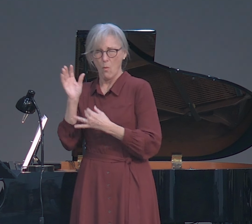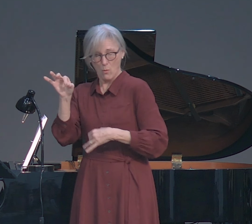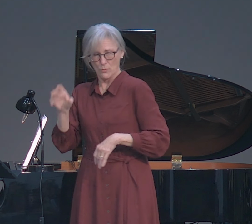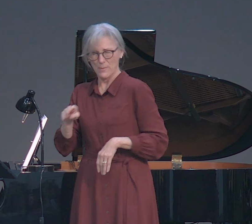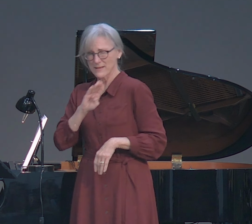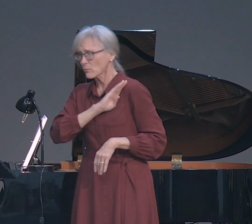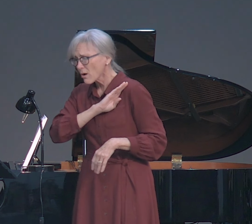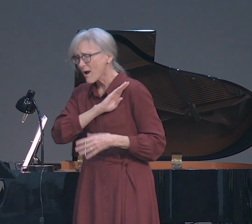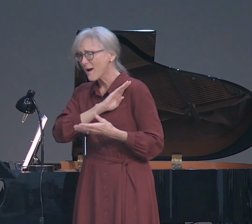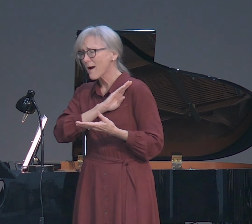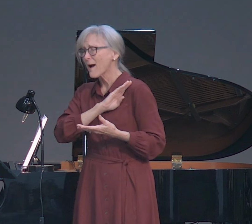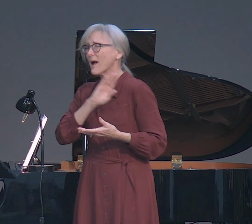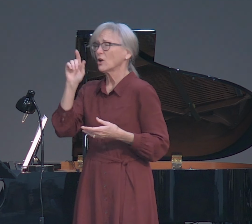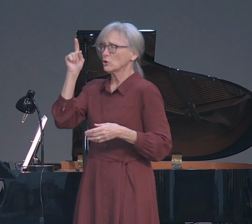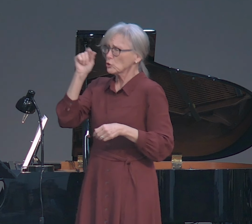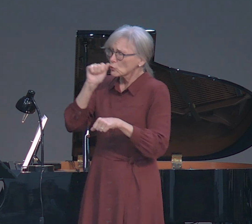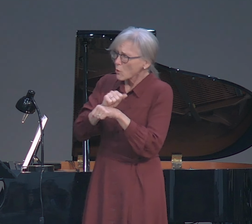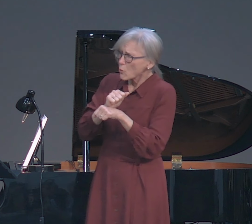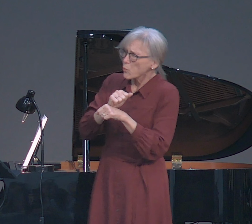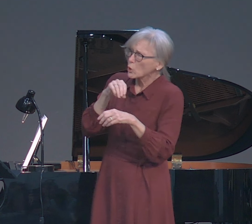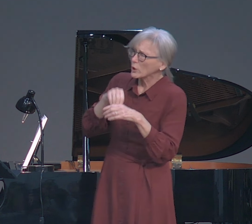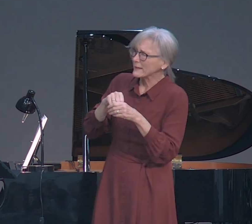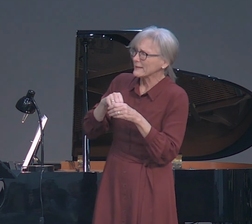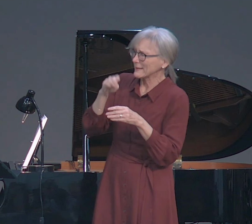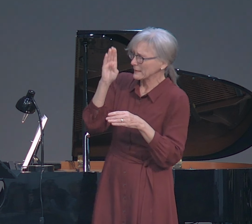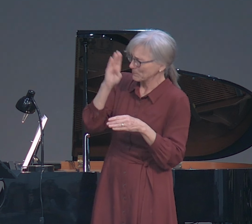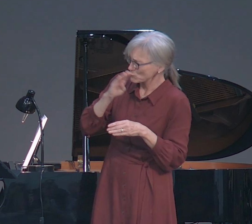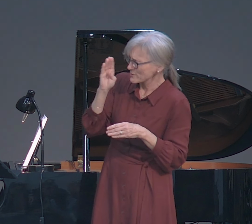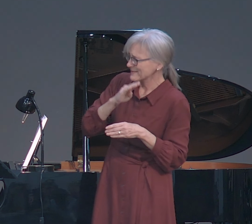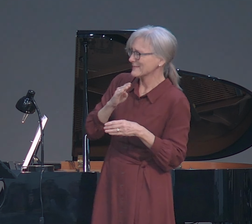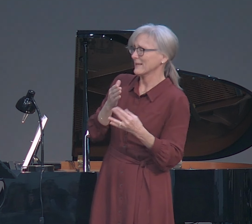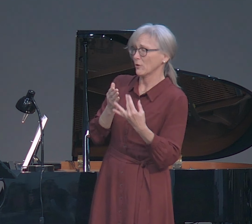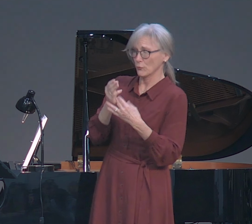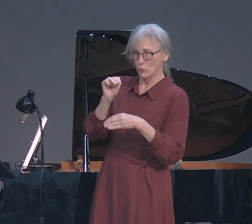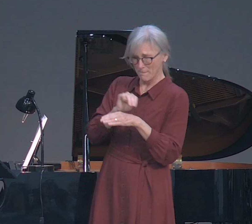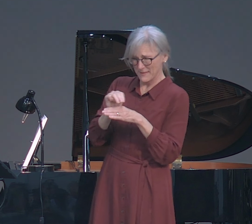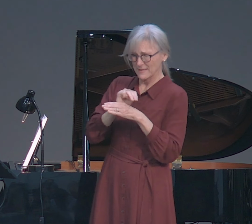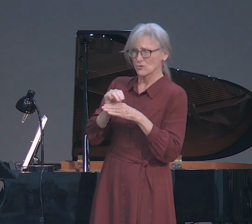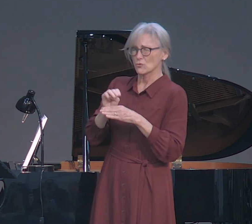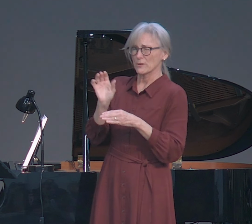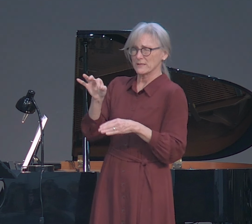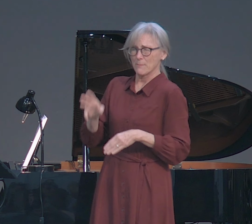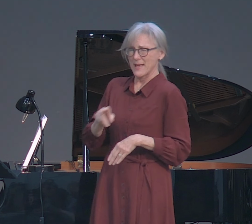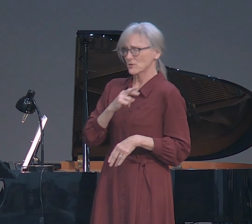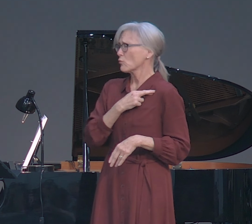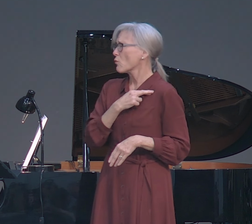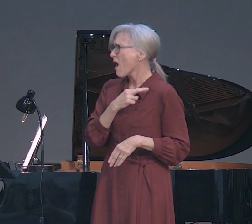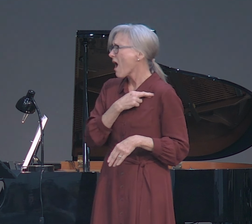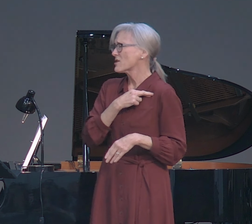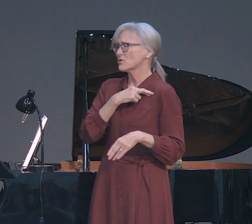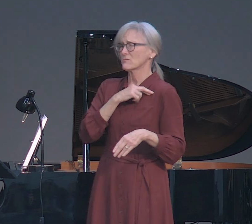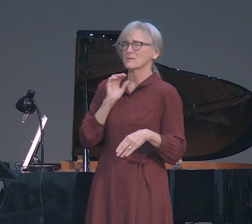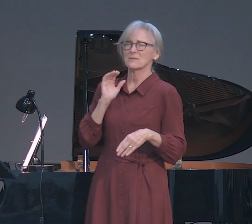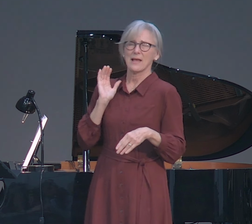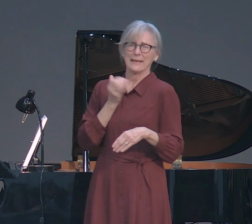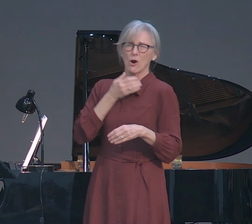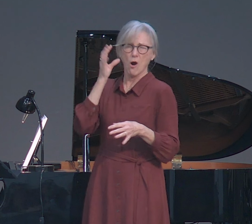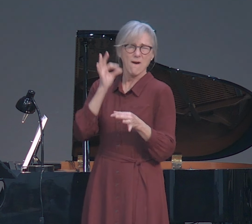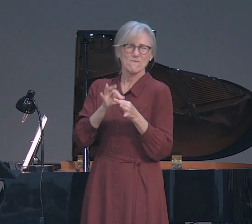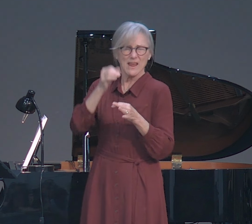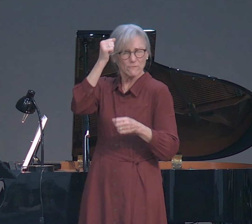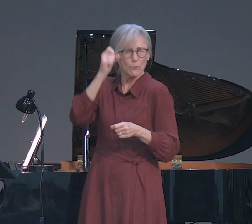You're working in Maceió and Aracaju, Brazil, through the ministries of Pastor Roger and our faithful brothers and sisters